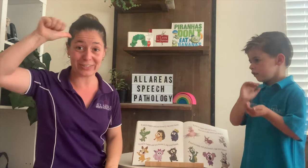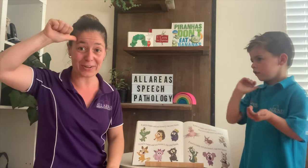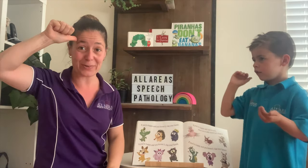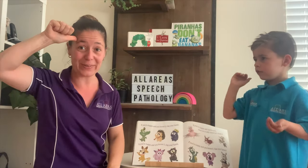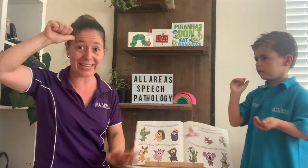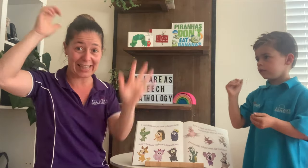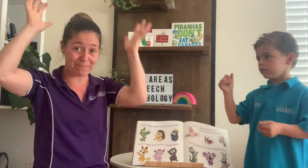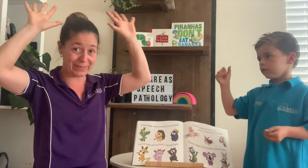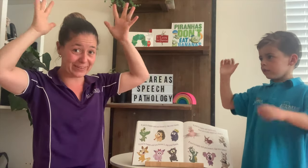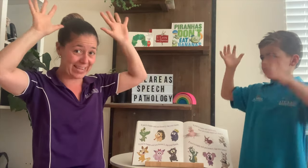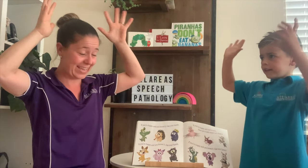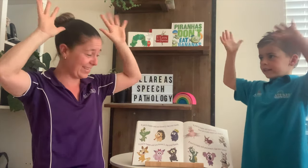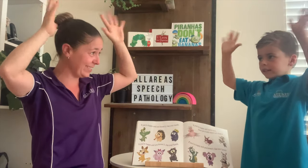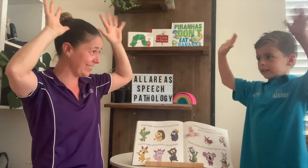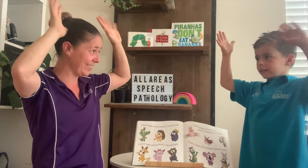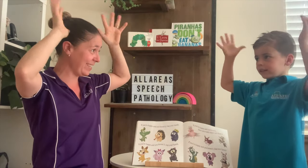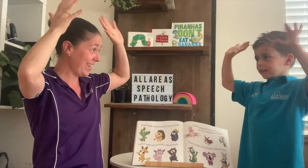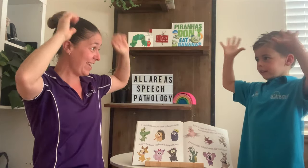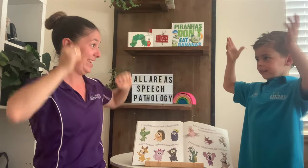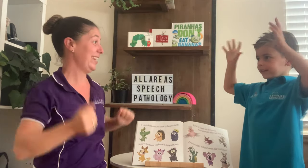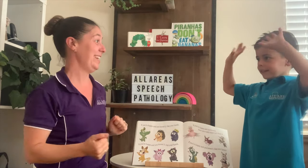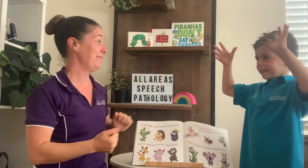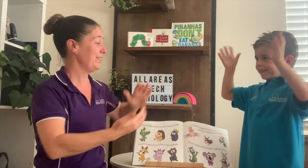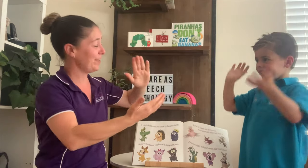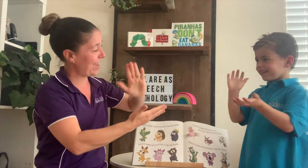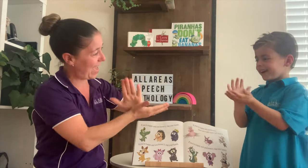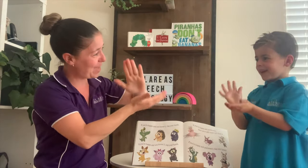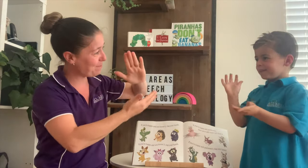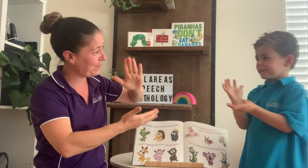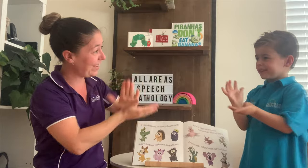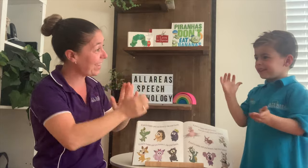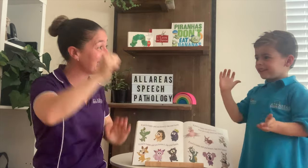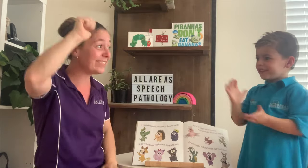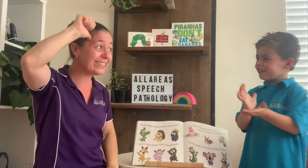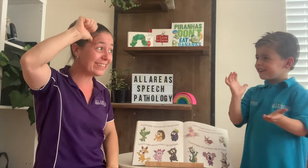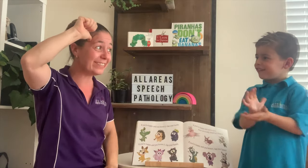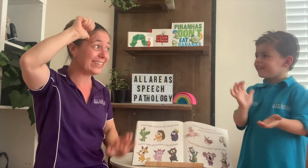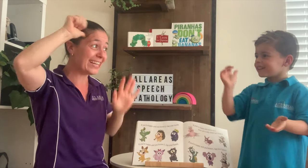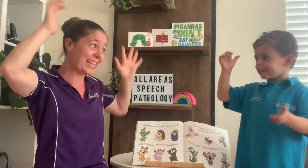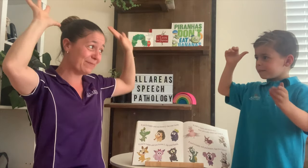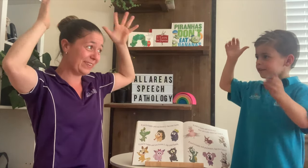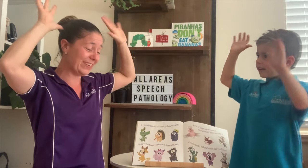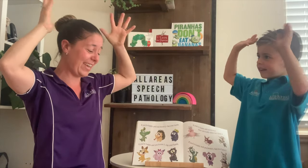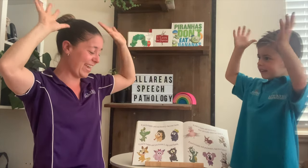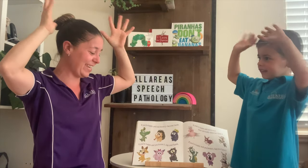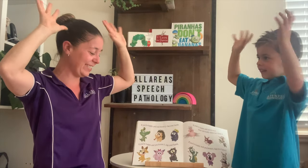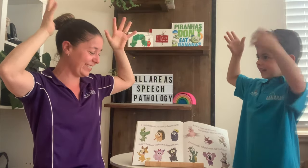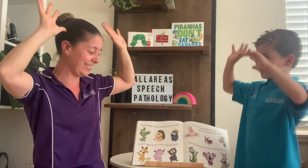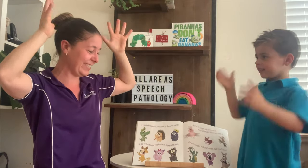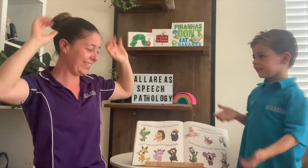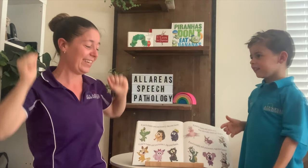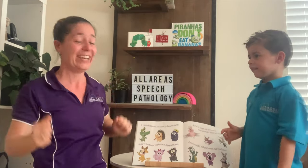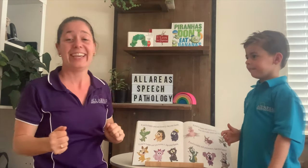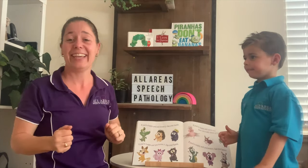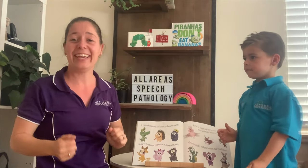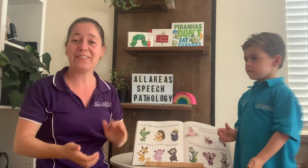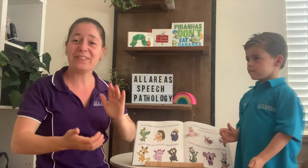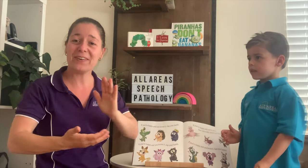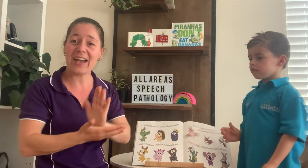know it, clap your hands. If you're happy and you know it, clap your hands. If you're